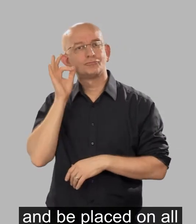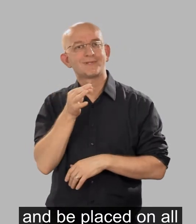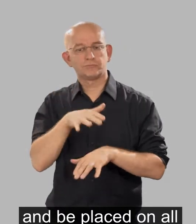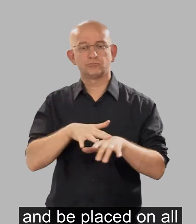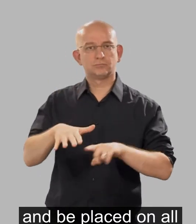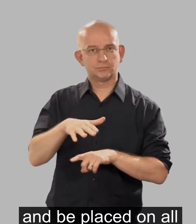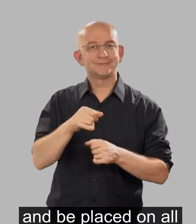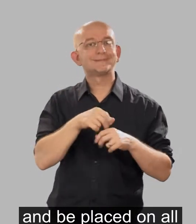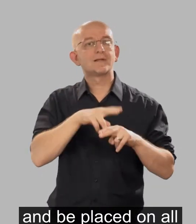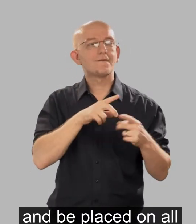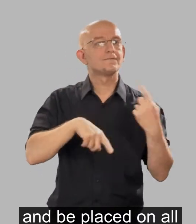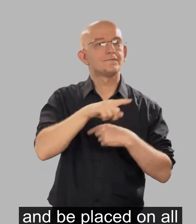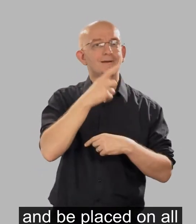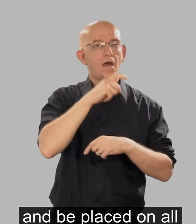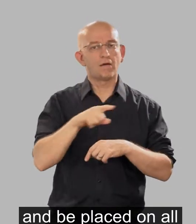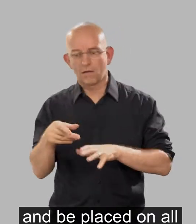all reception areas for staff.